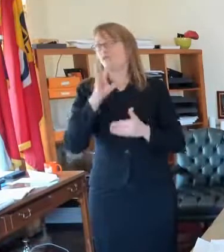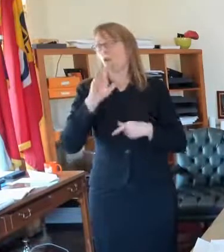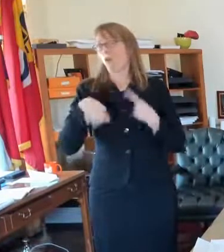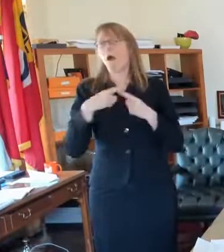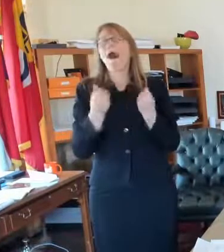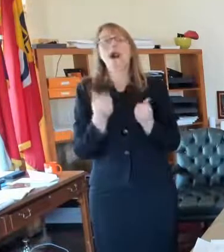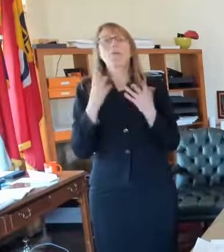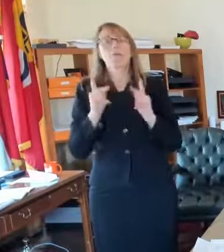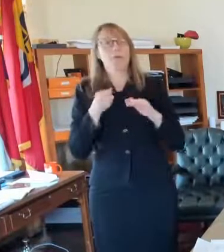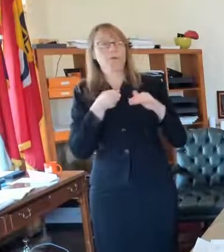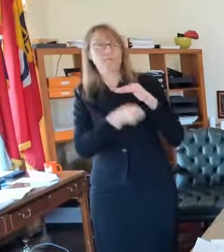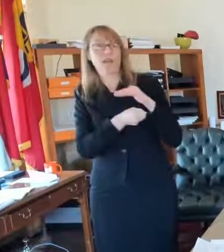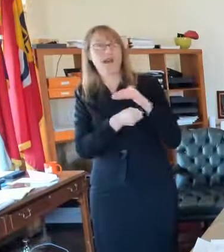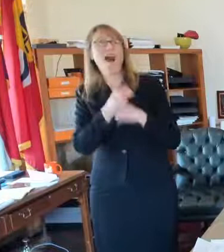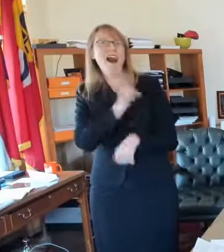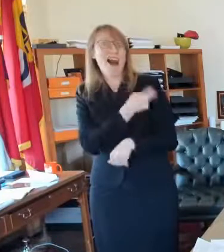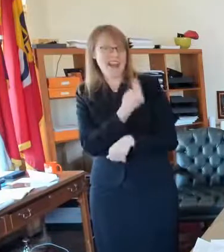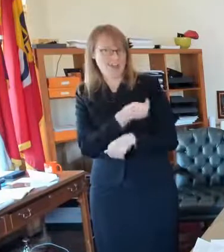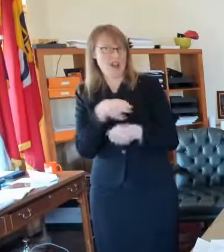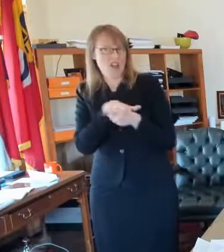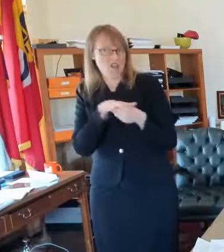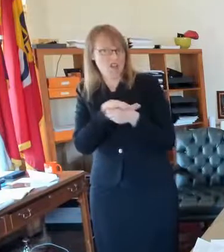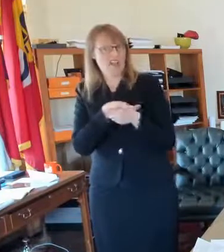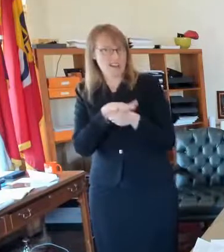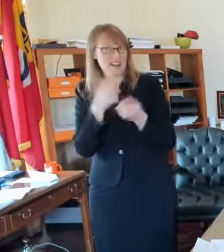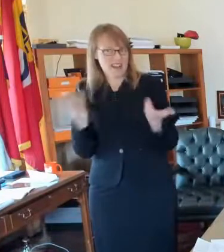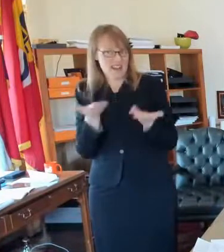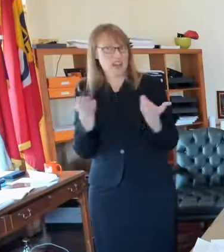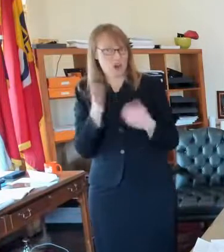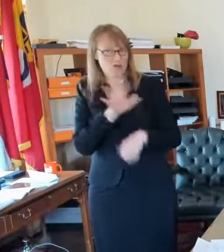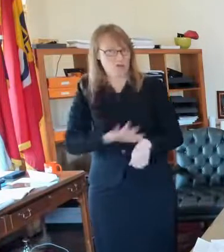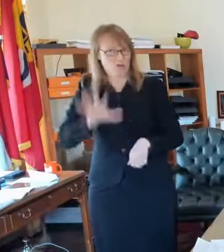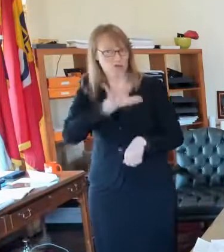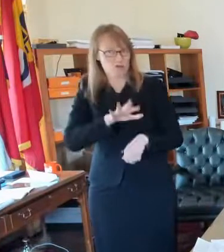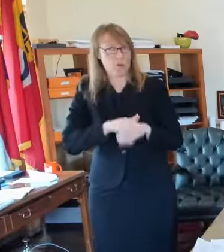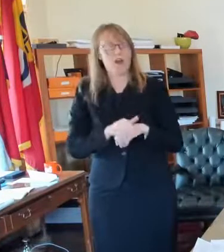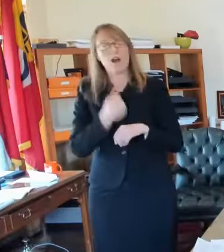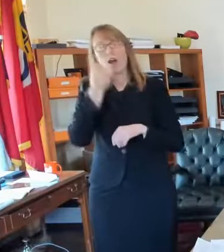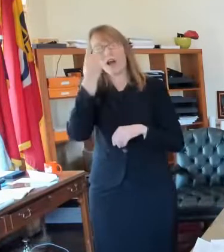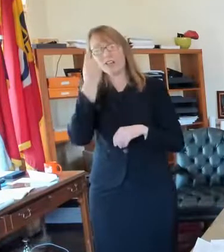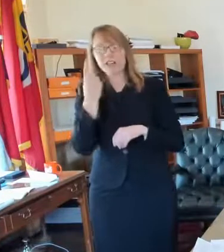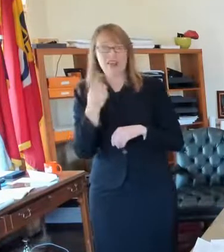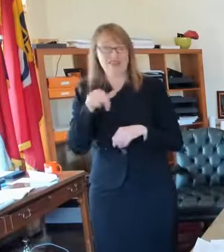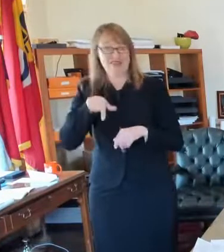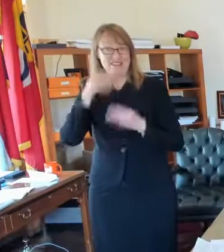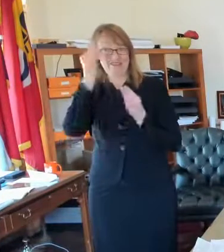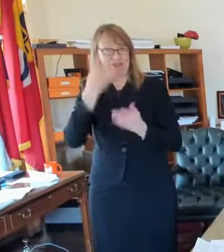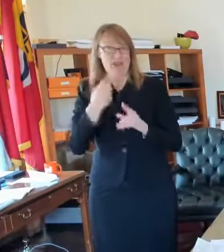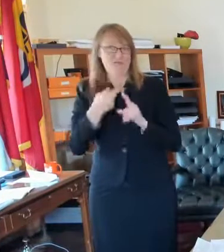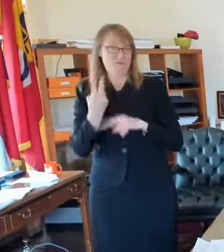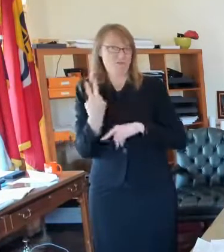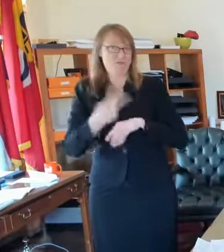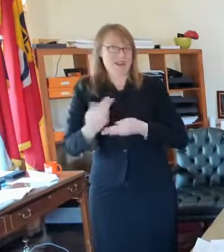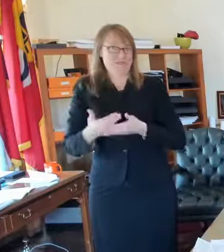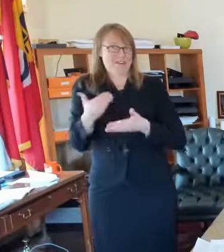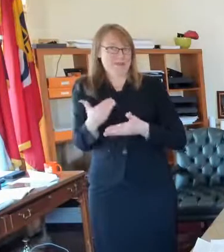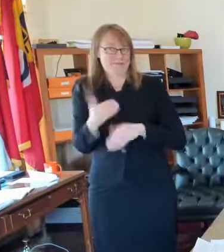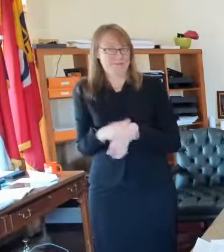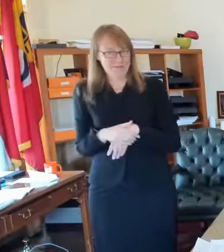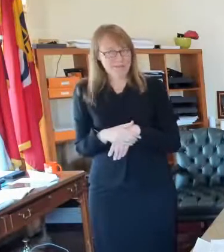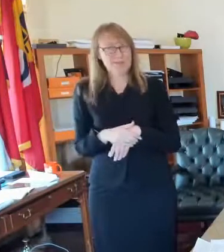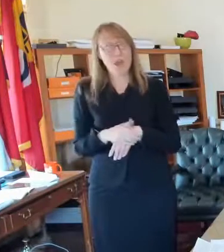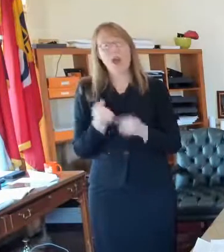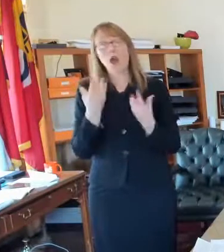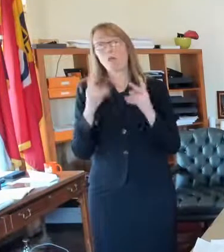that these numbers lag 2 days behind. So the number of people currently in the hospital with either confirmed or